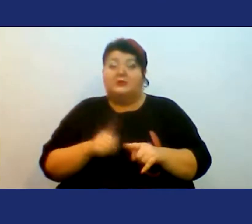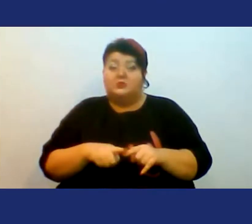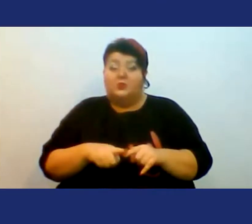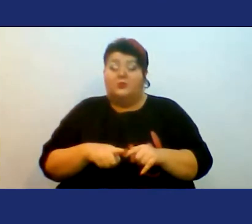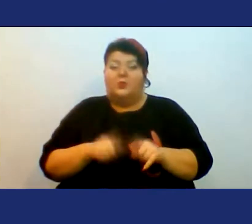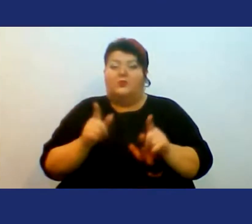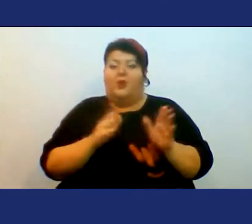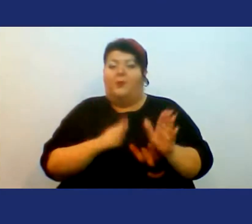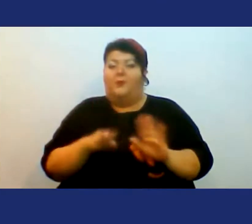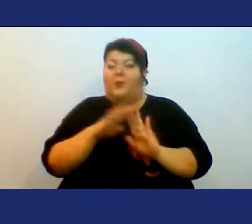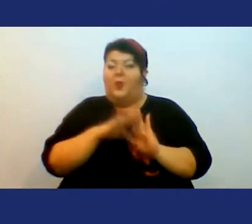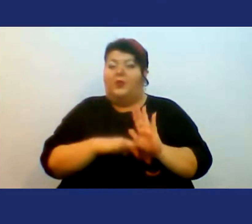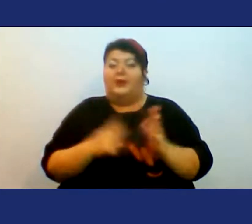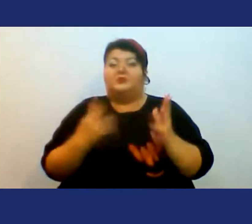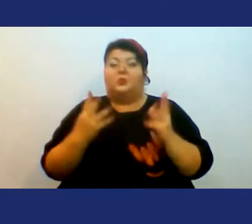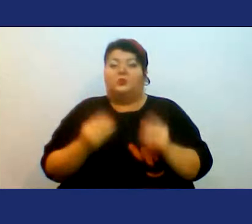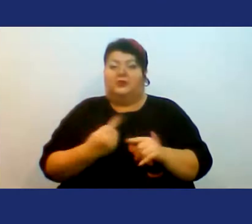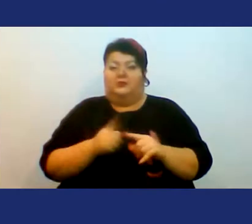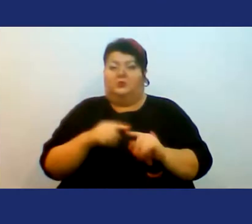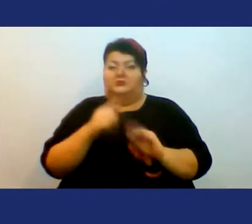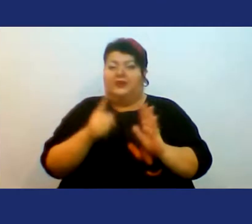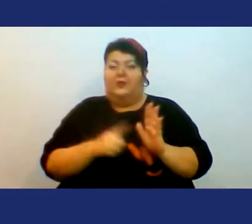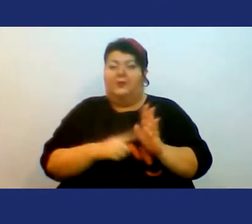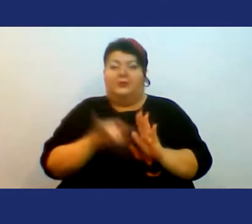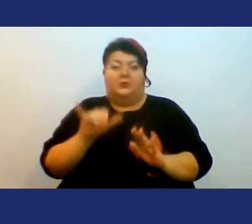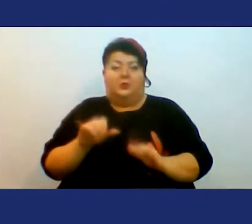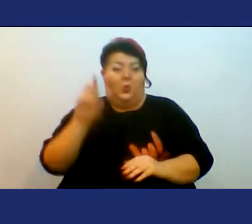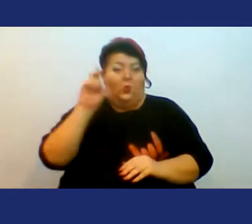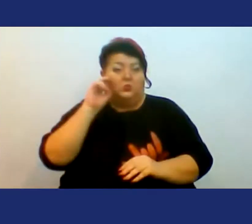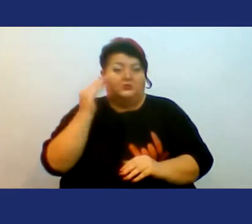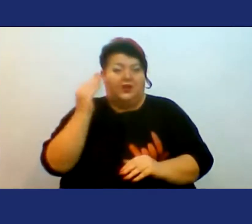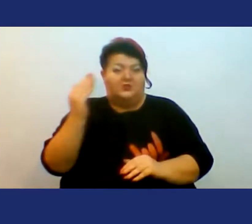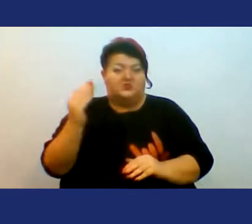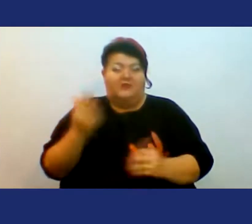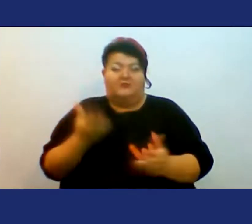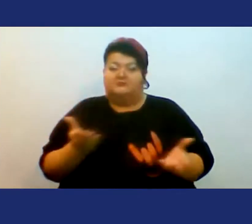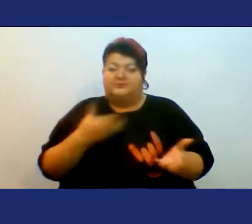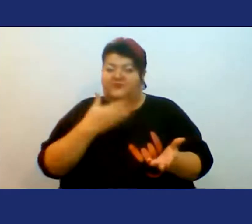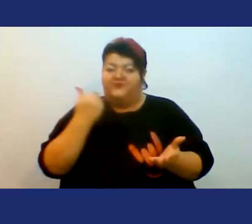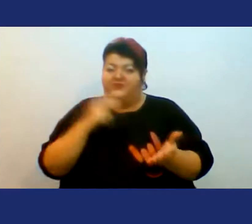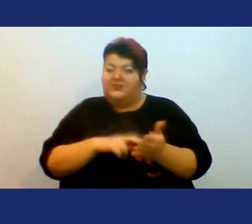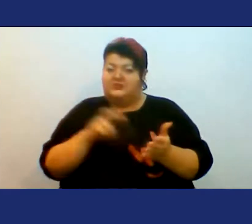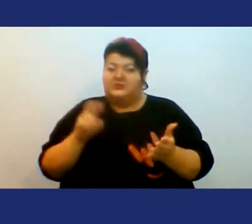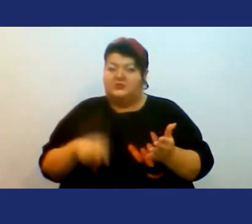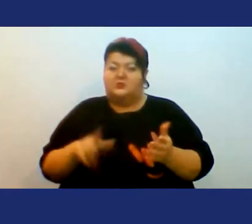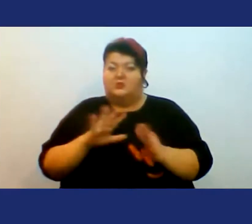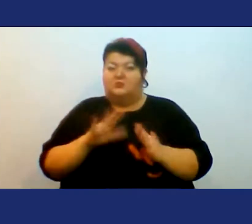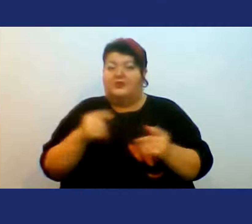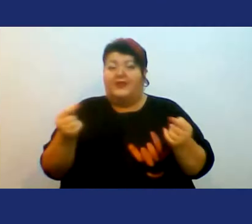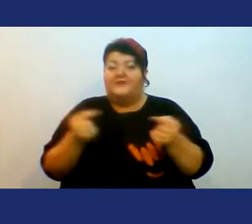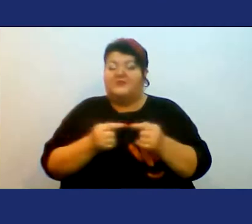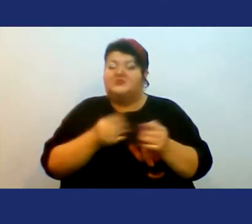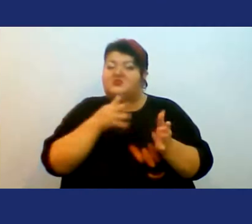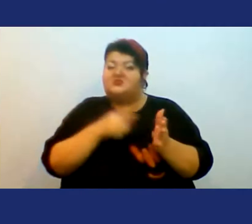which recommended not to introduce any changes to the legislation and that